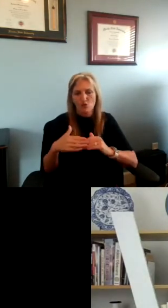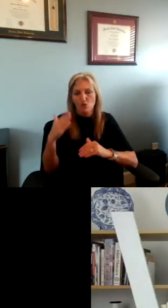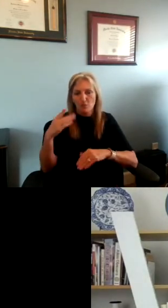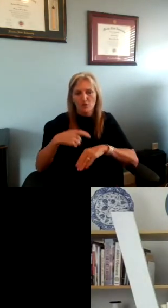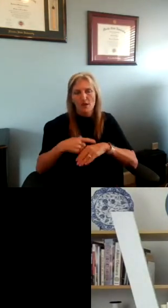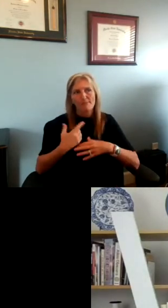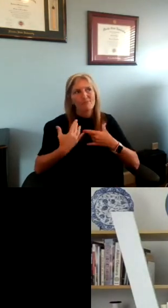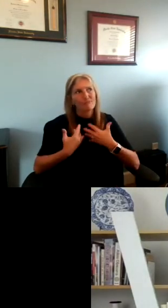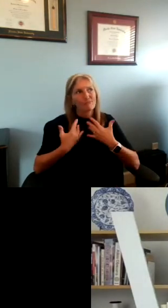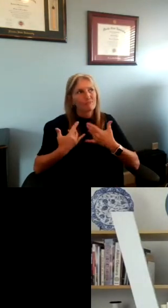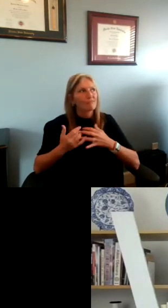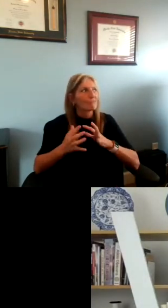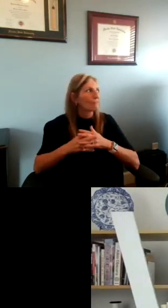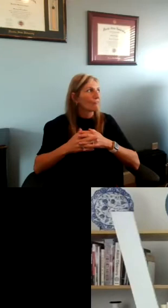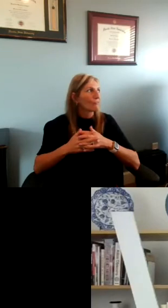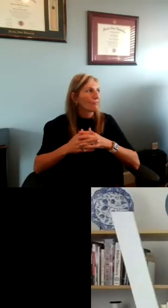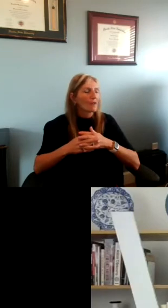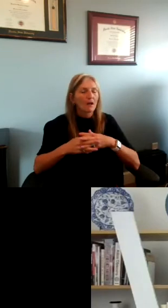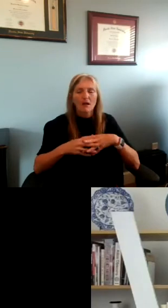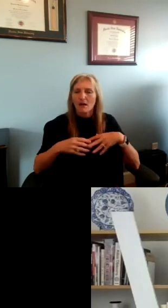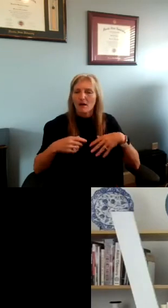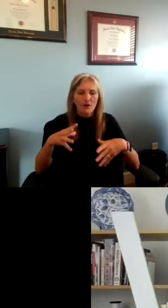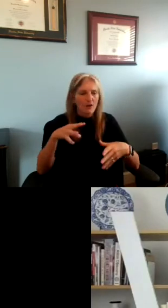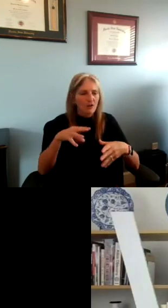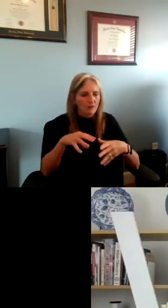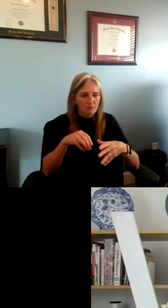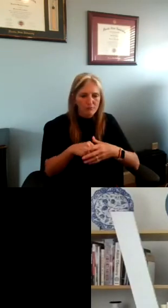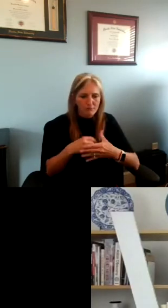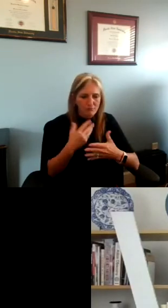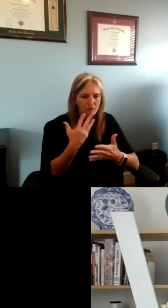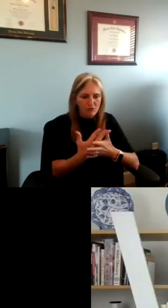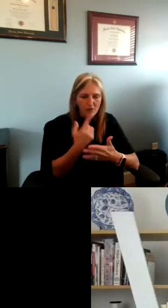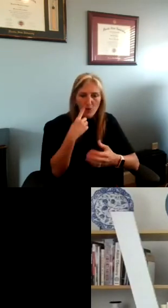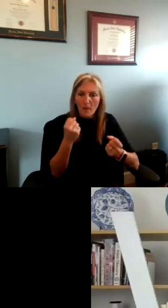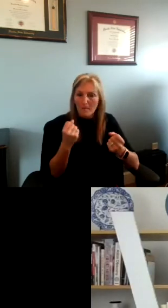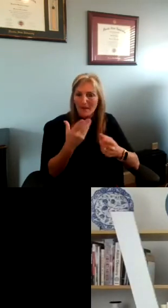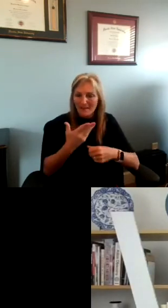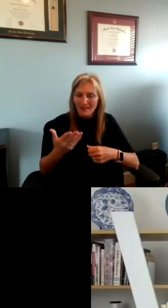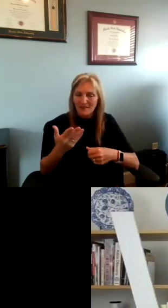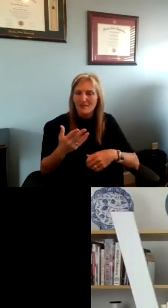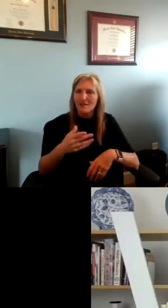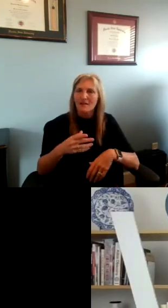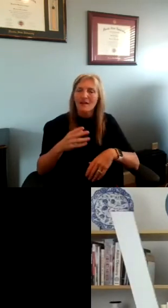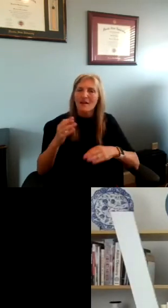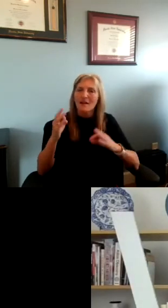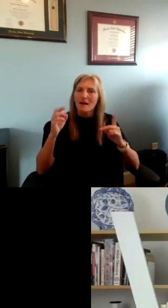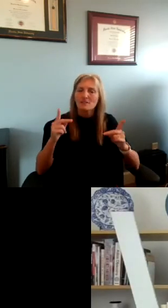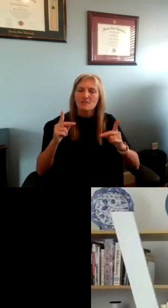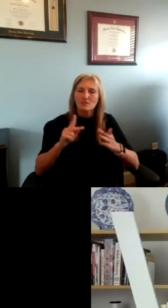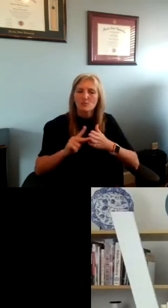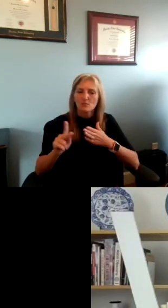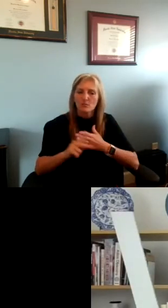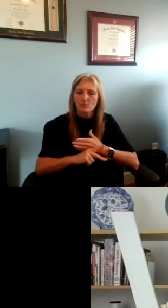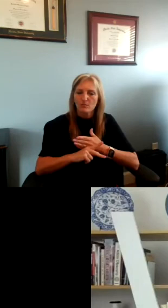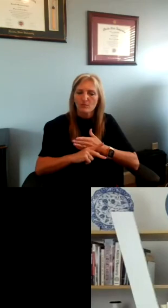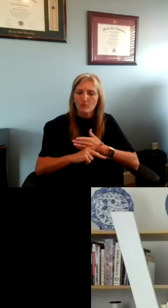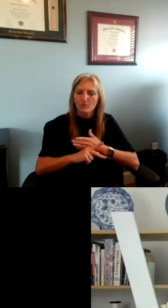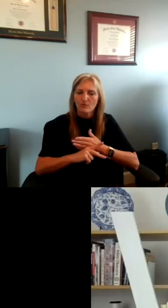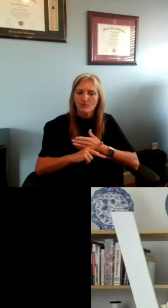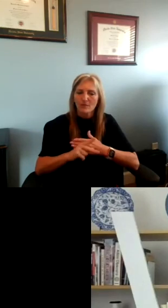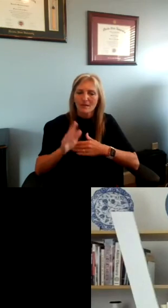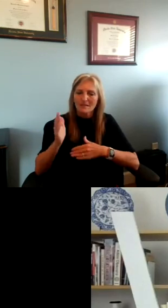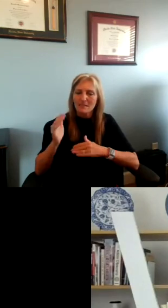incarcerated for way too long for far too many things. The education programs were the programs that seemed